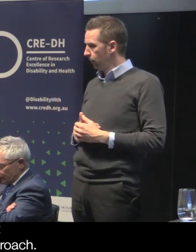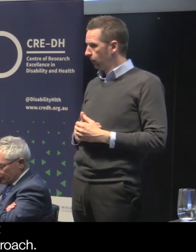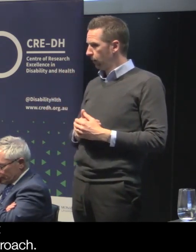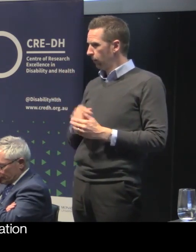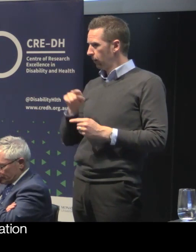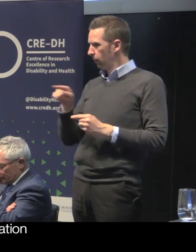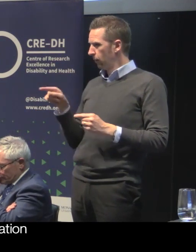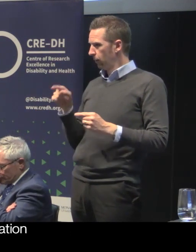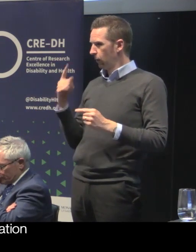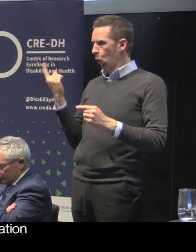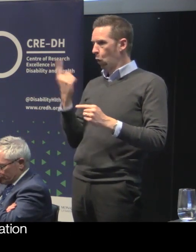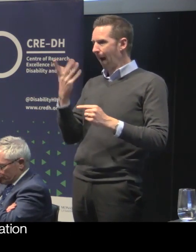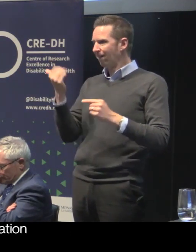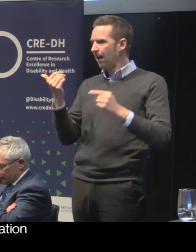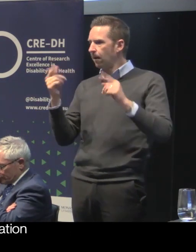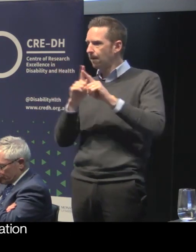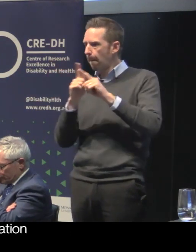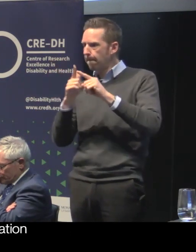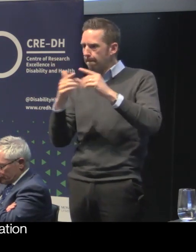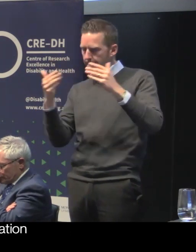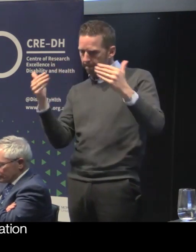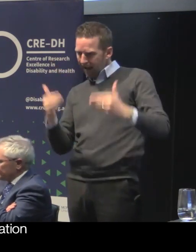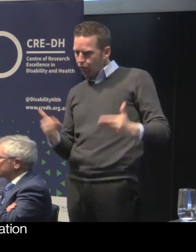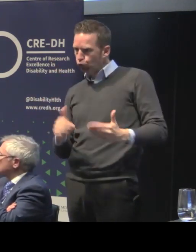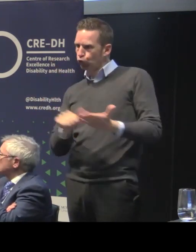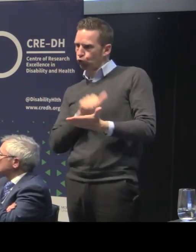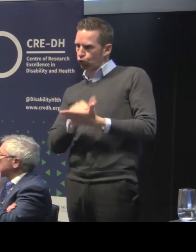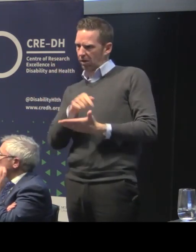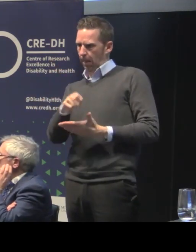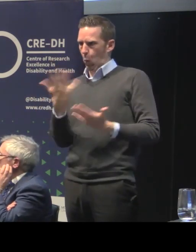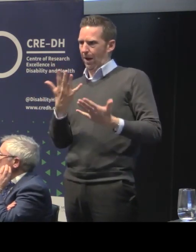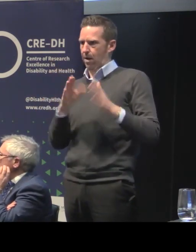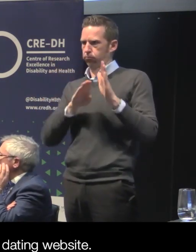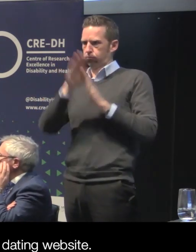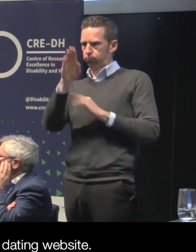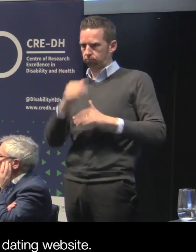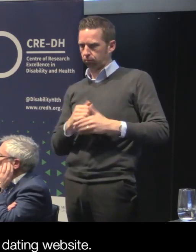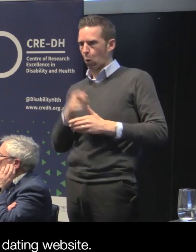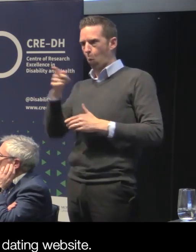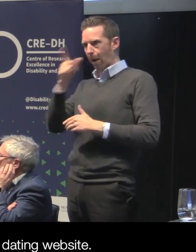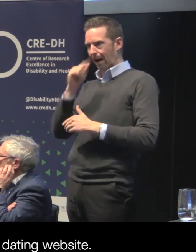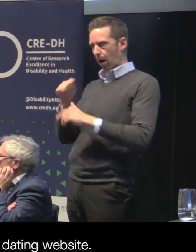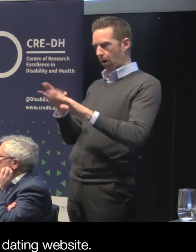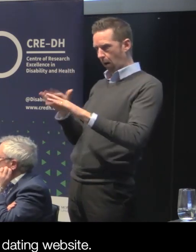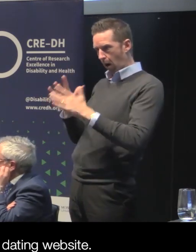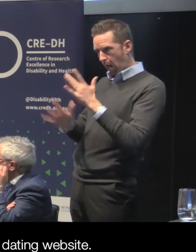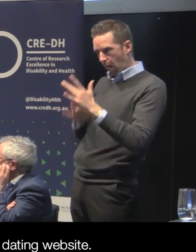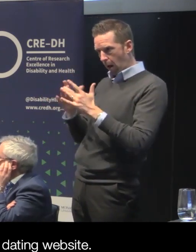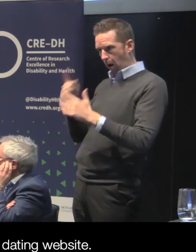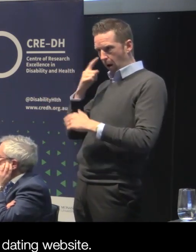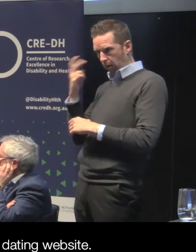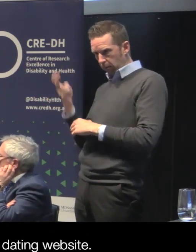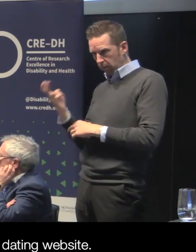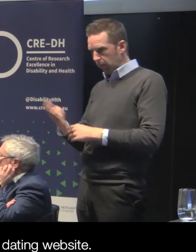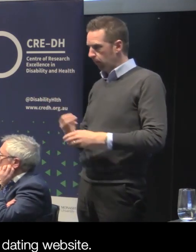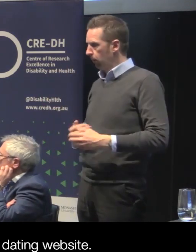is an organisation called HireUp where you can go online and basically, it is like a dating